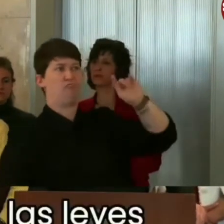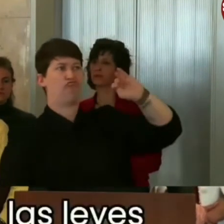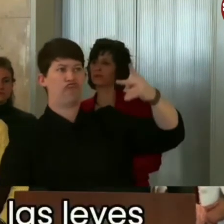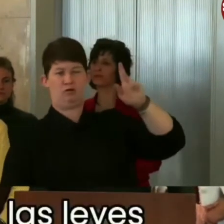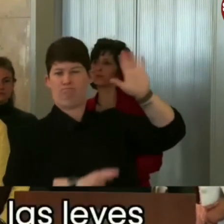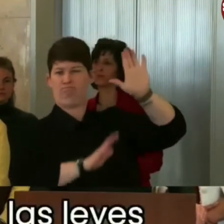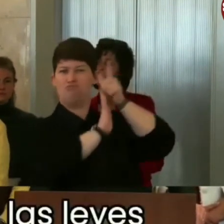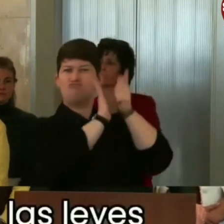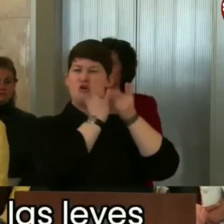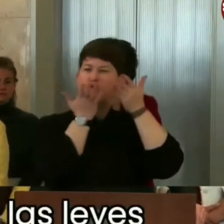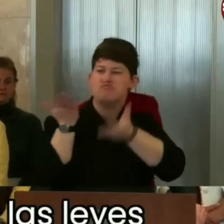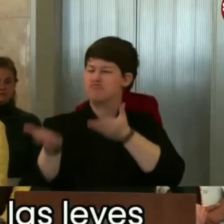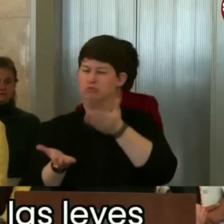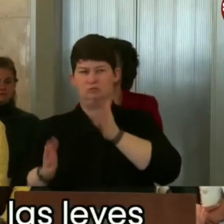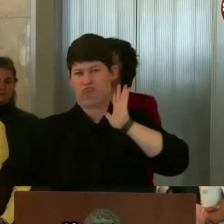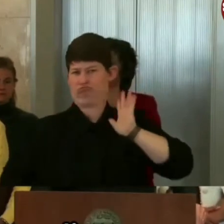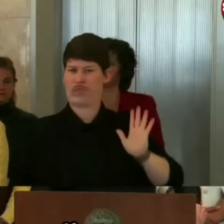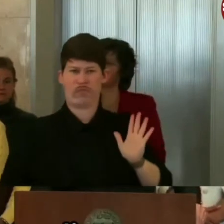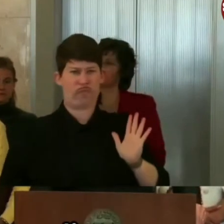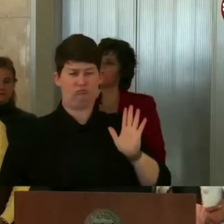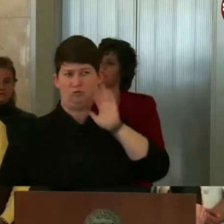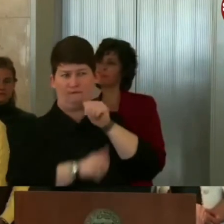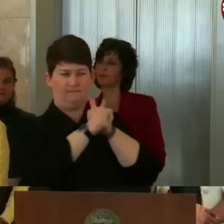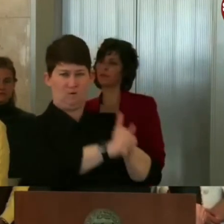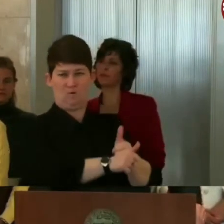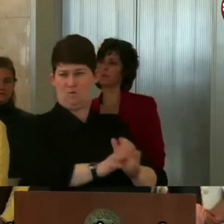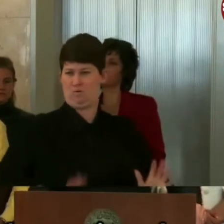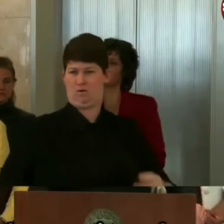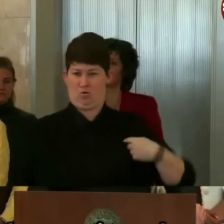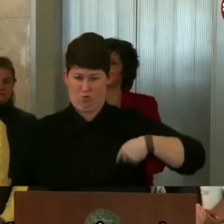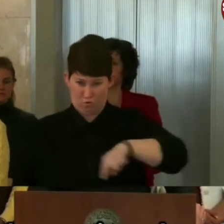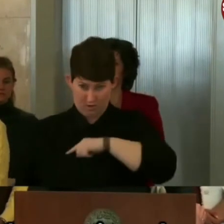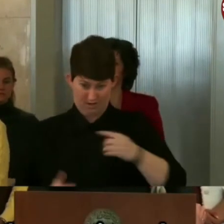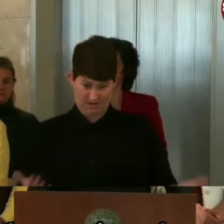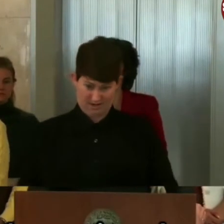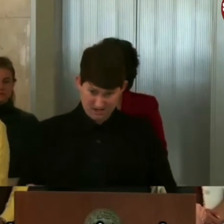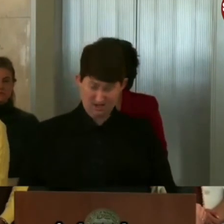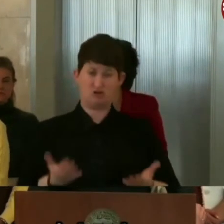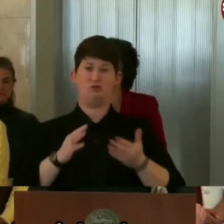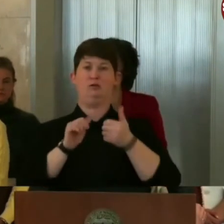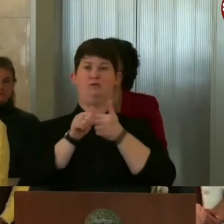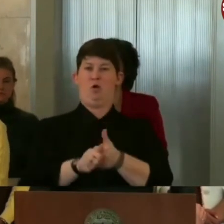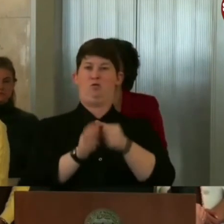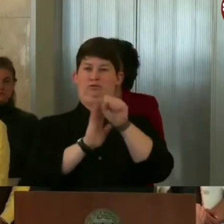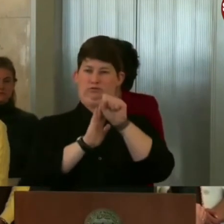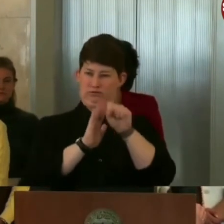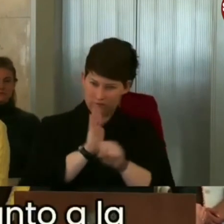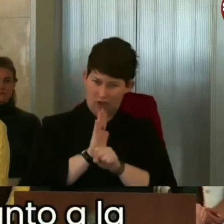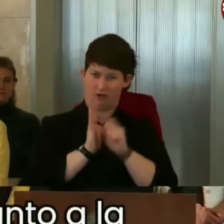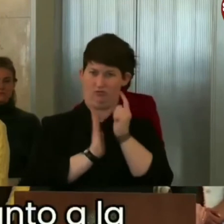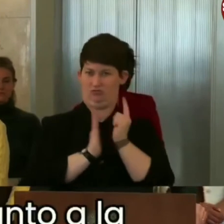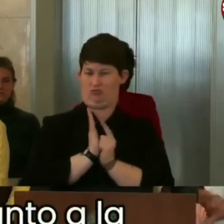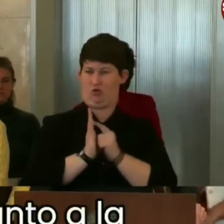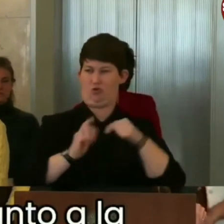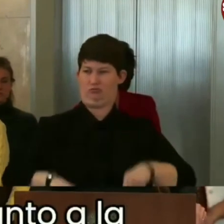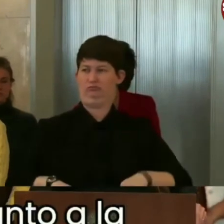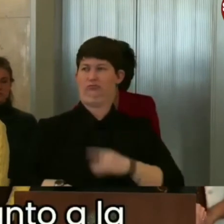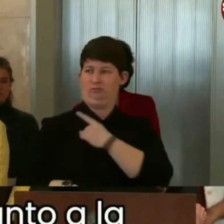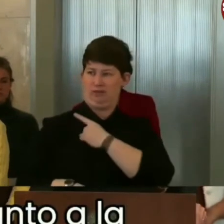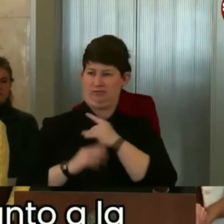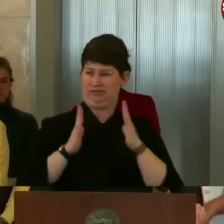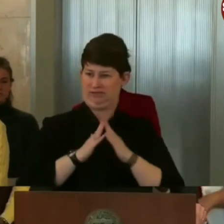law. We enforce state and local laws here in Minneapolis, and we will do so to the best of our ability. But as